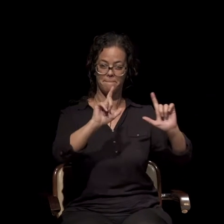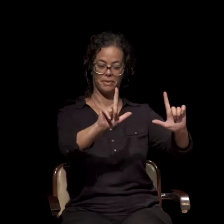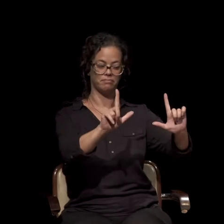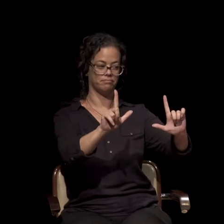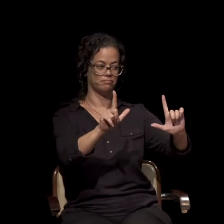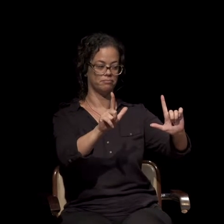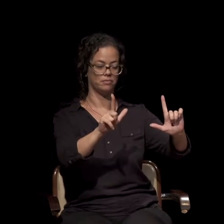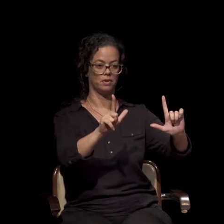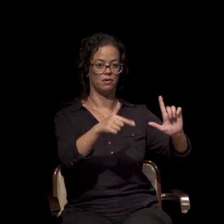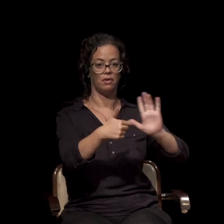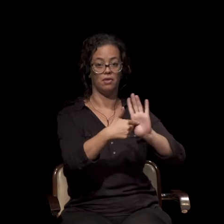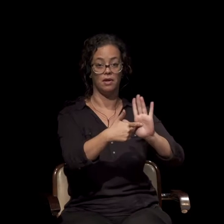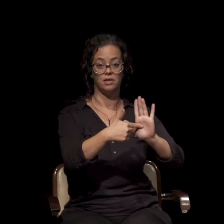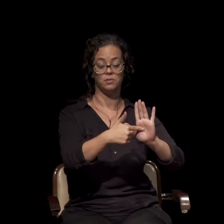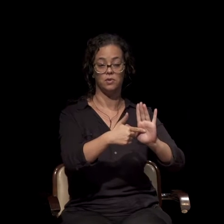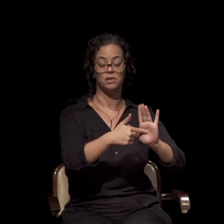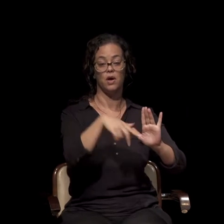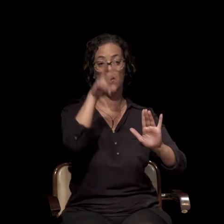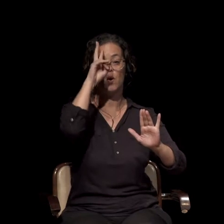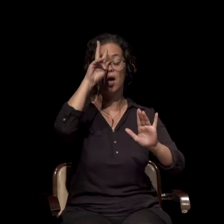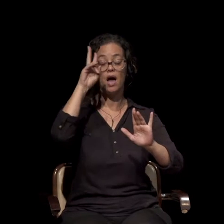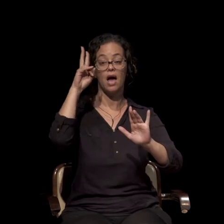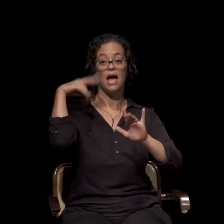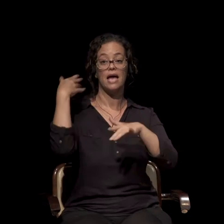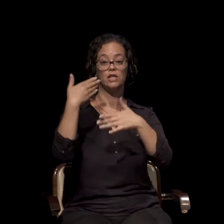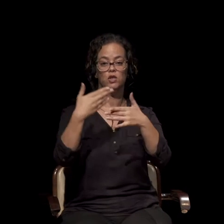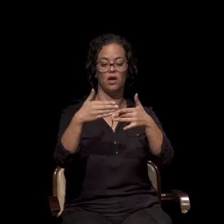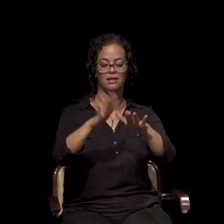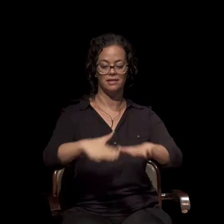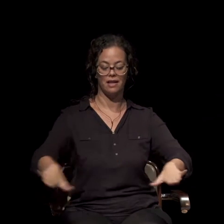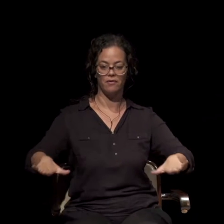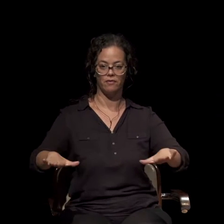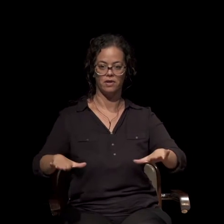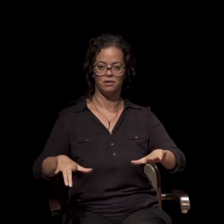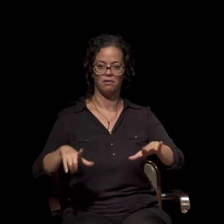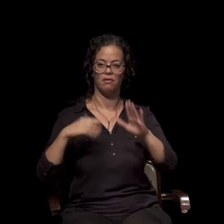floors up, flanked by Pedro Pérez